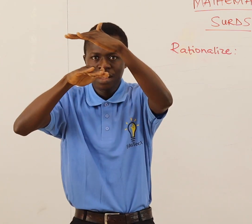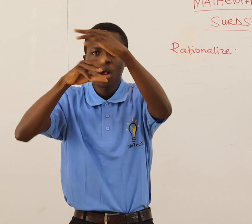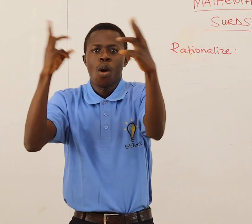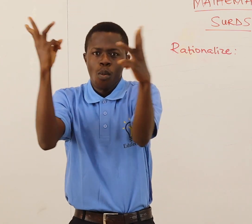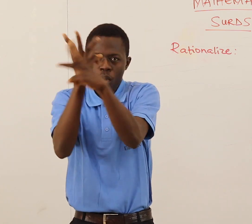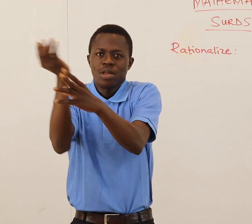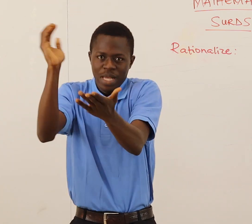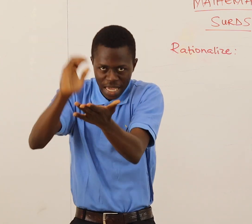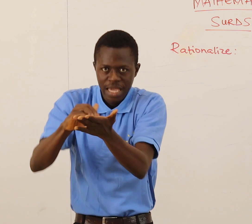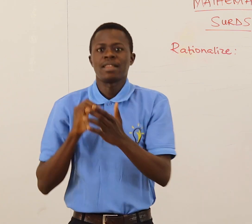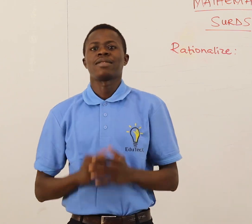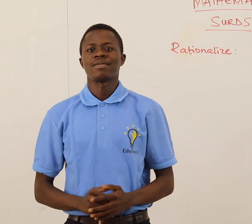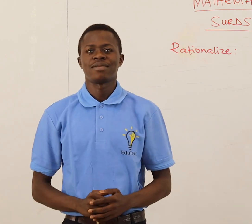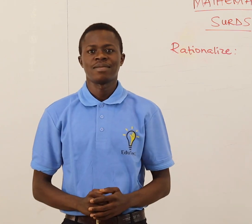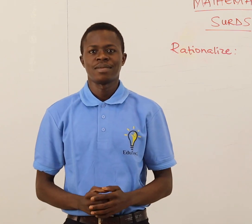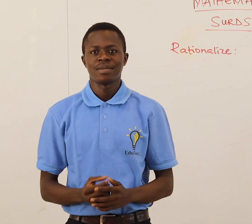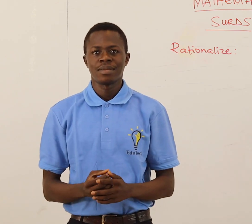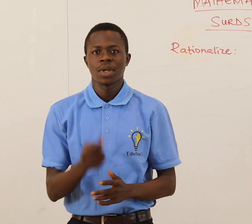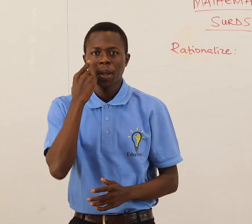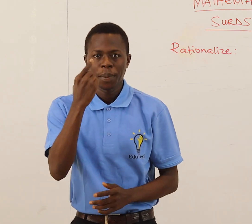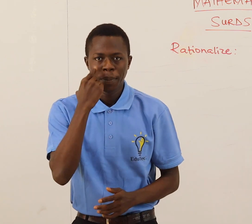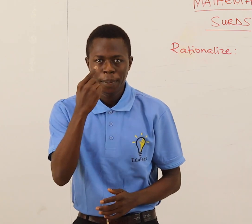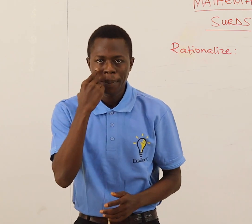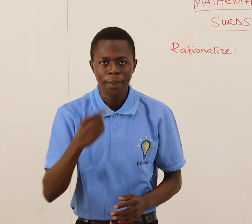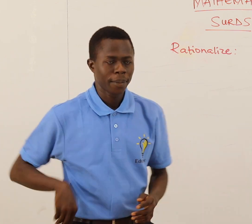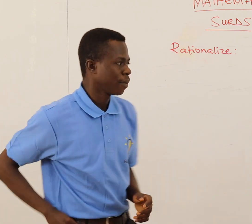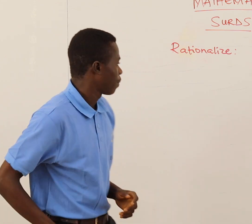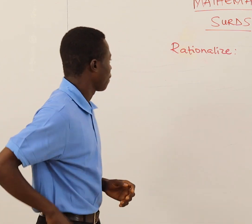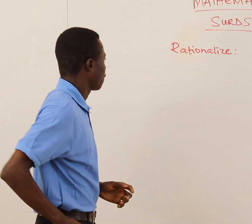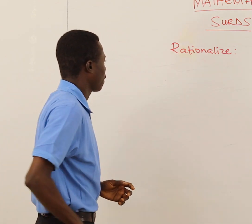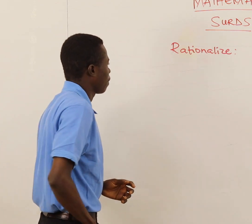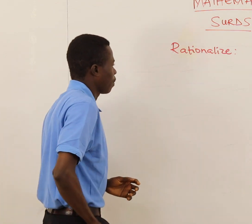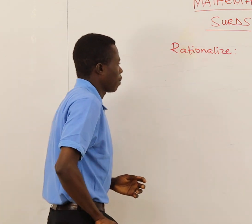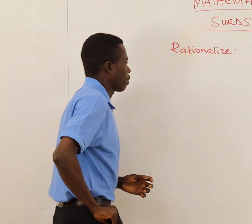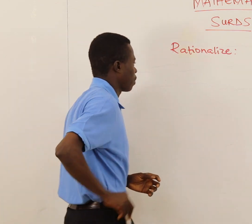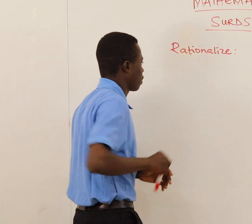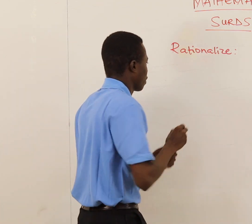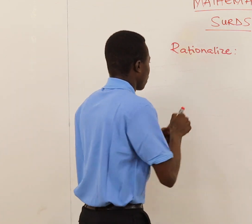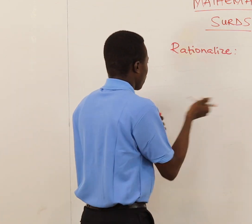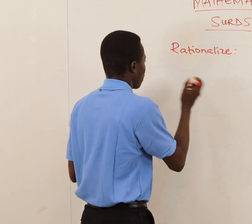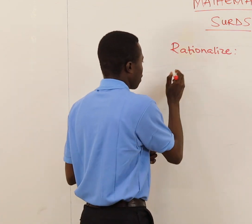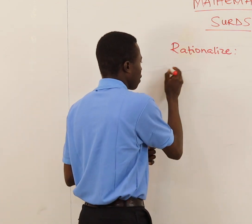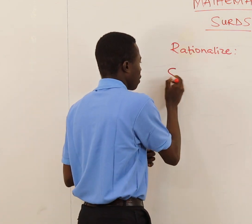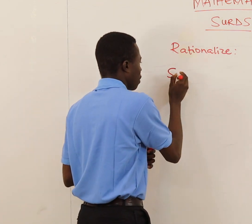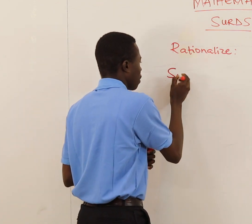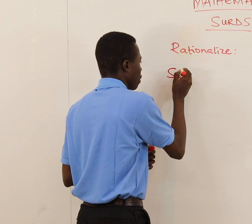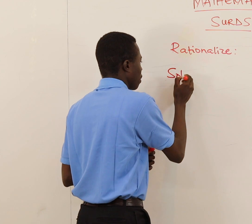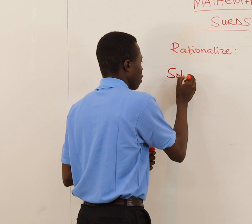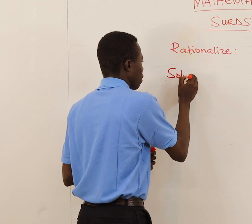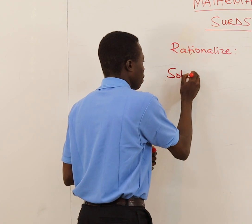and again multiply it by the denominator, which is square root of 5. So let's see how that is done.